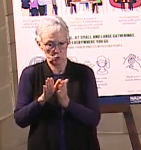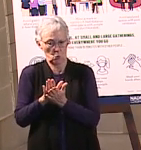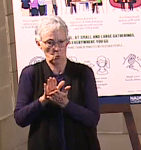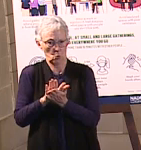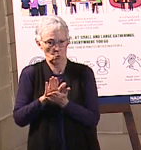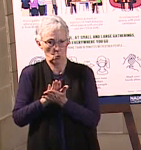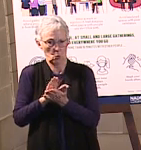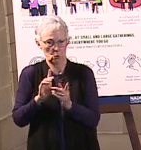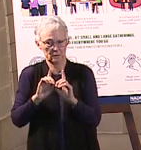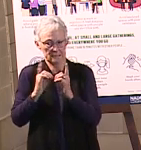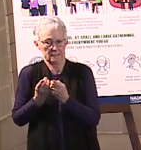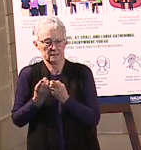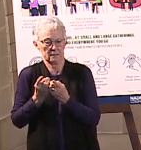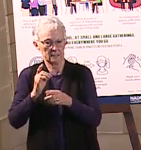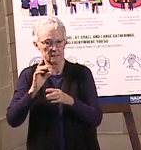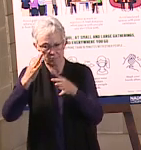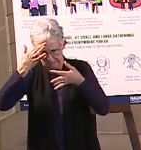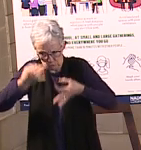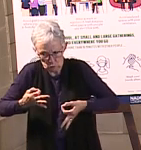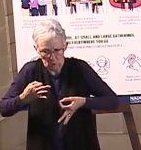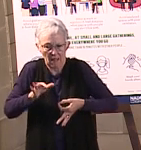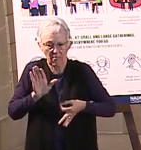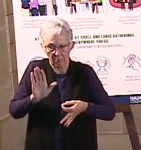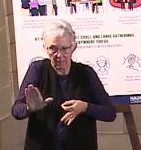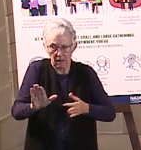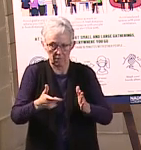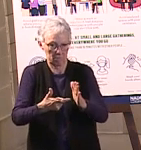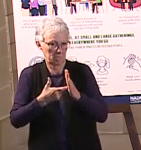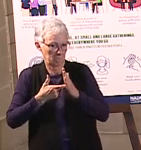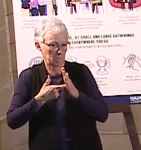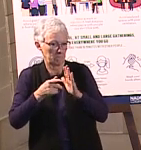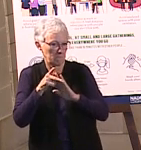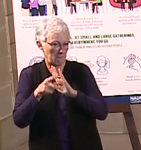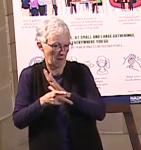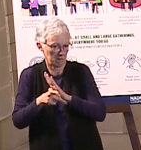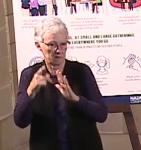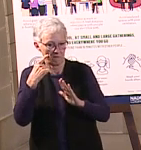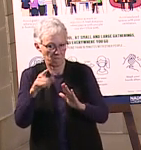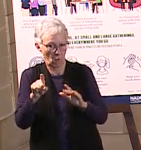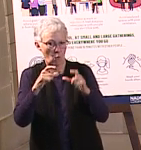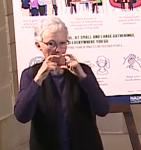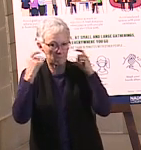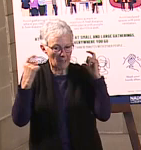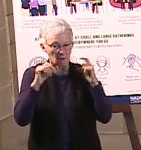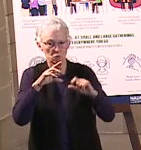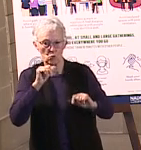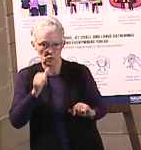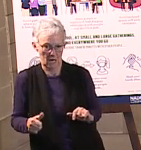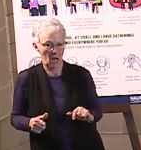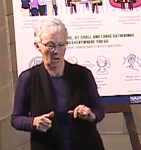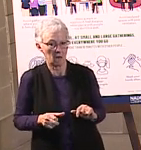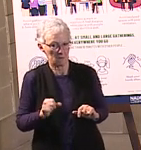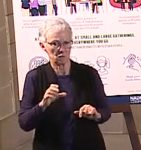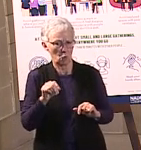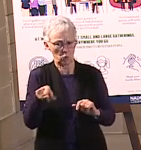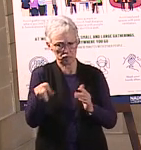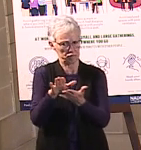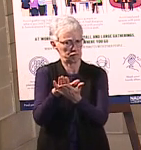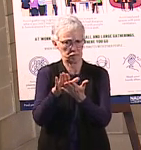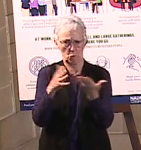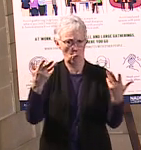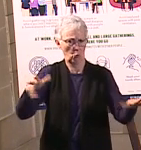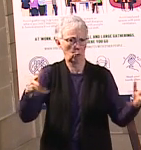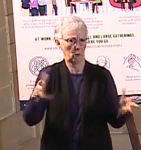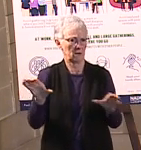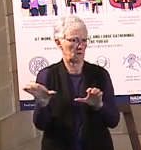In fact, I think probably the vast majority of school districts have a policy requiring masking. So they're doing the right things for students to be able